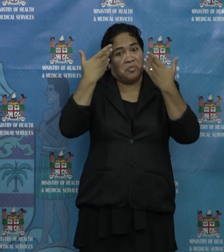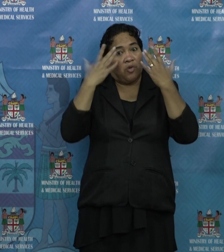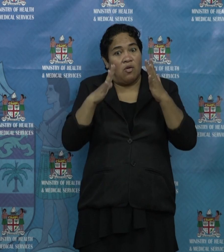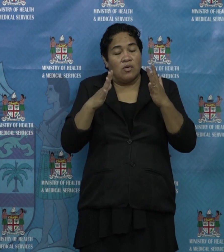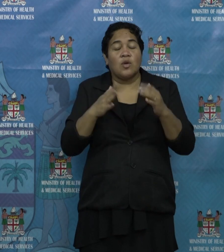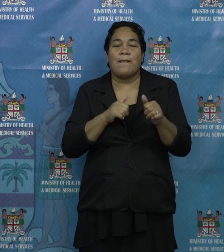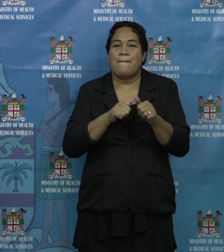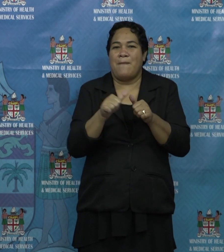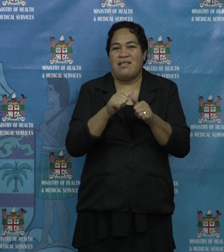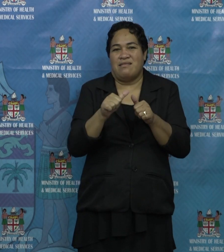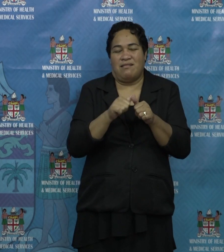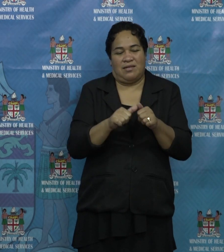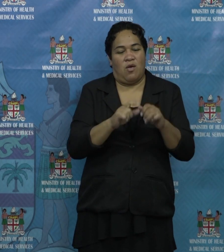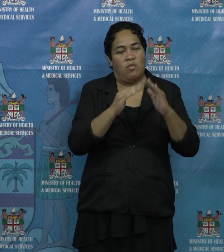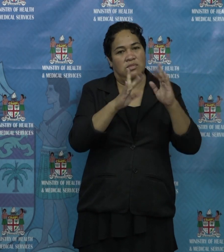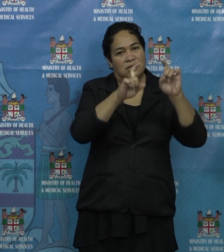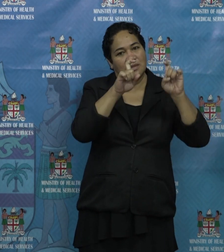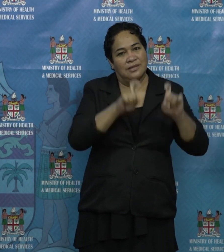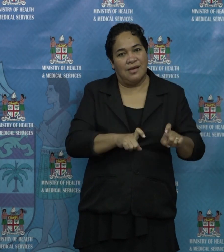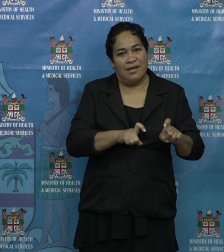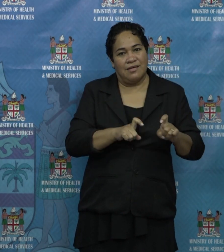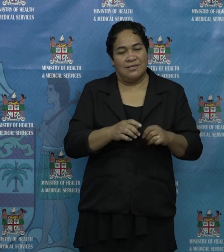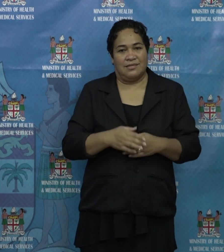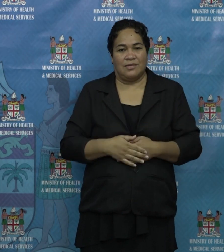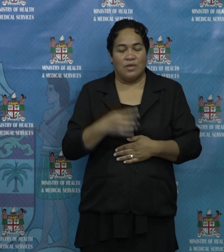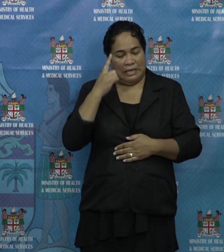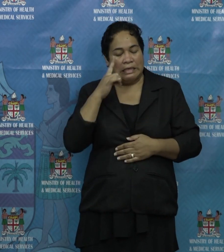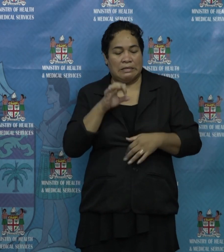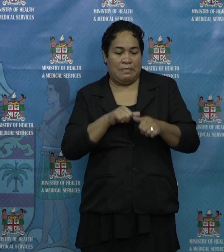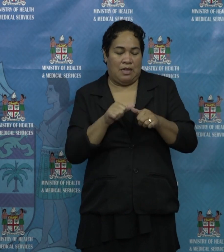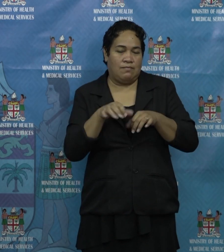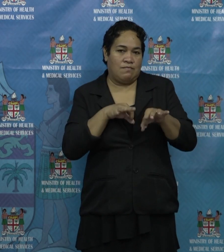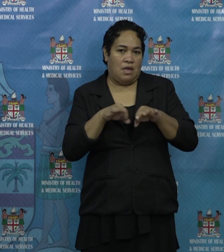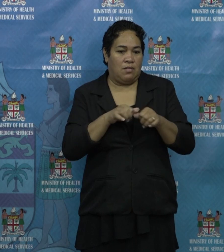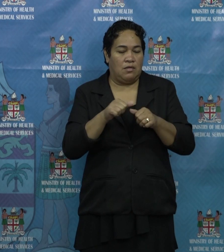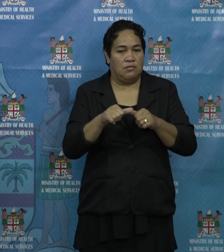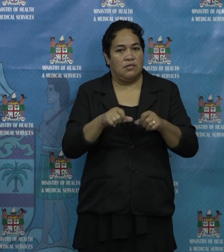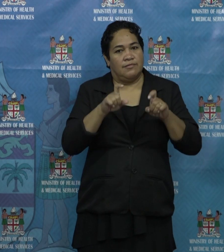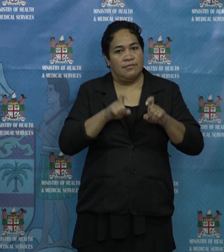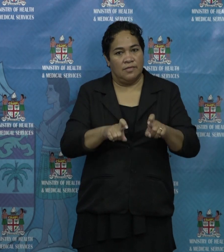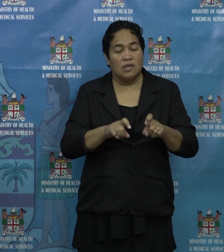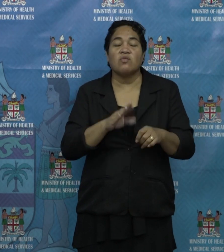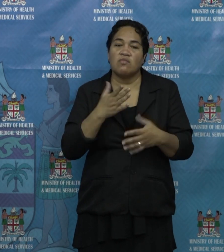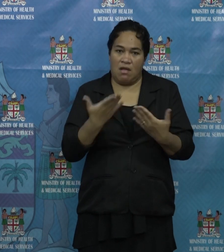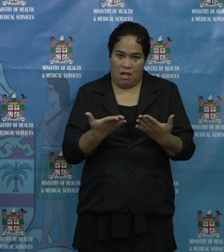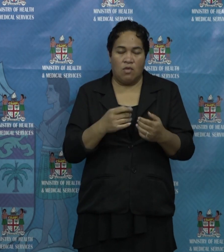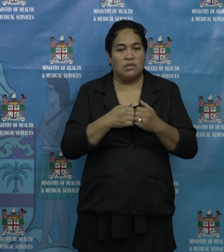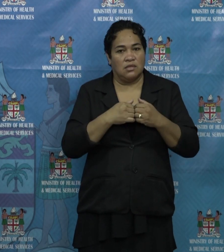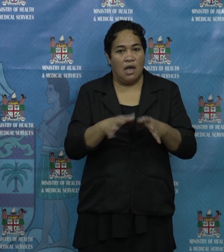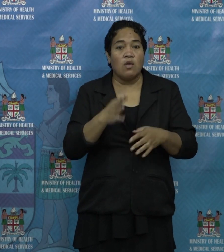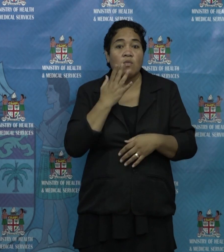at home is the safest course of action. So the lockdown of Suva and Nosori is still scheduled to begin tonight at 11